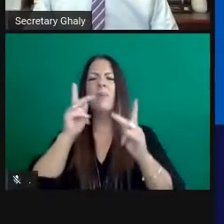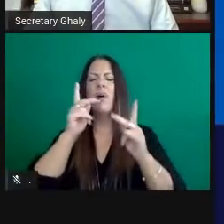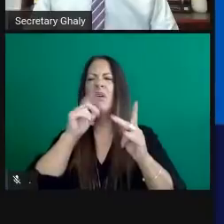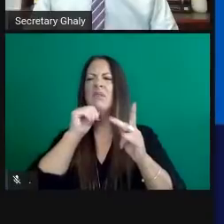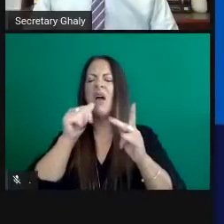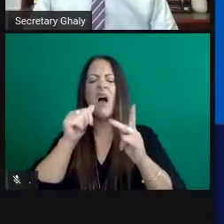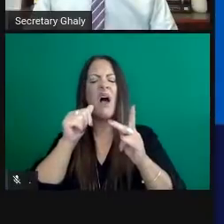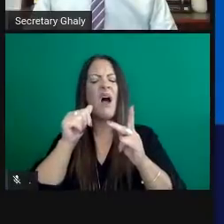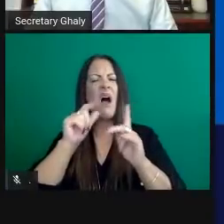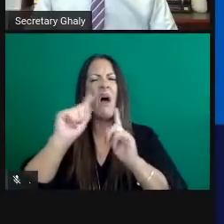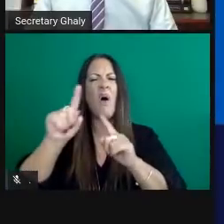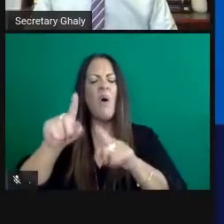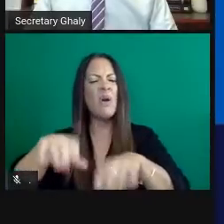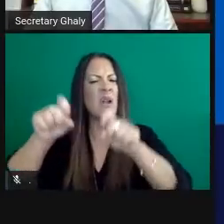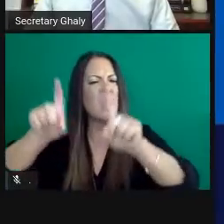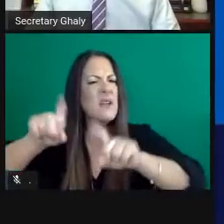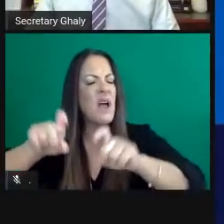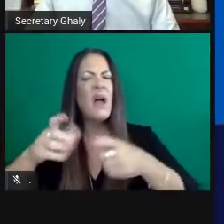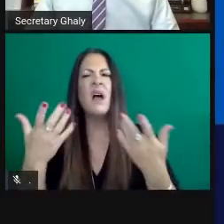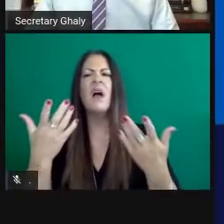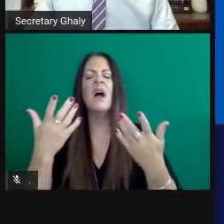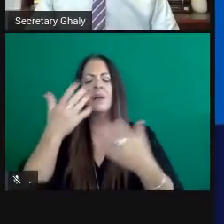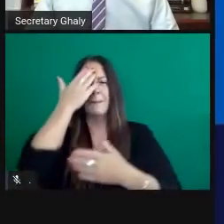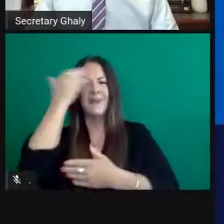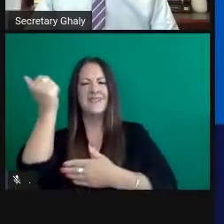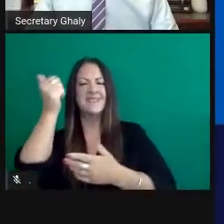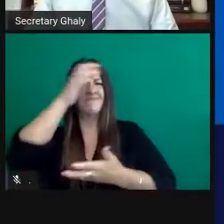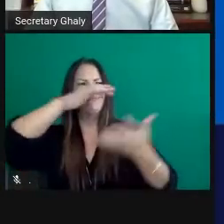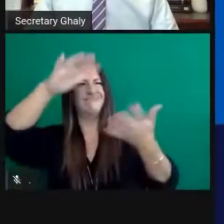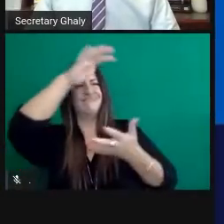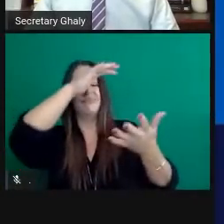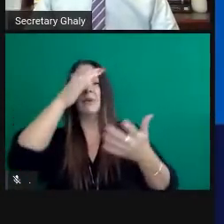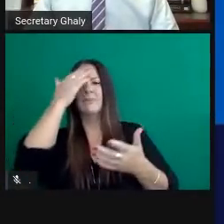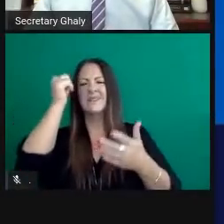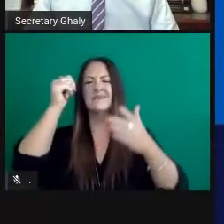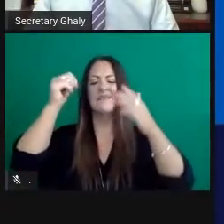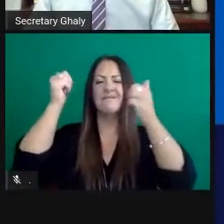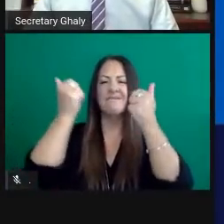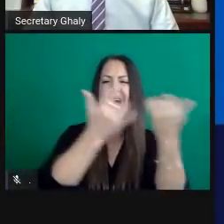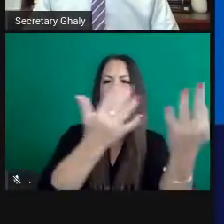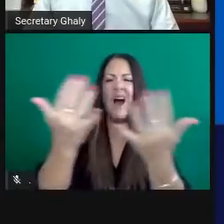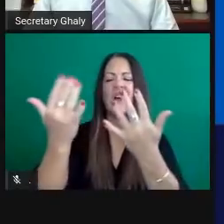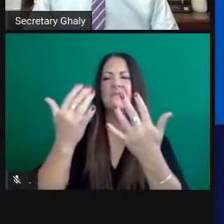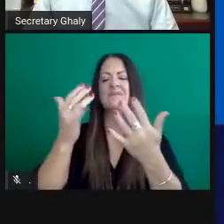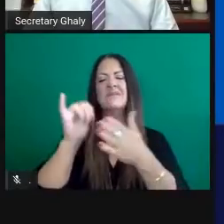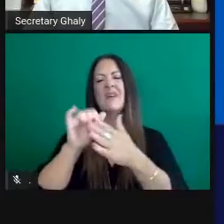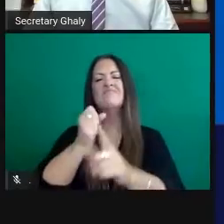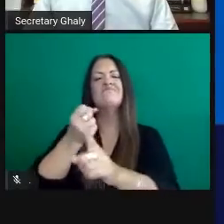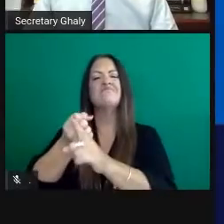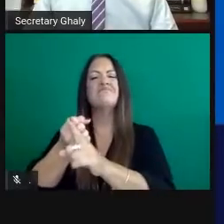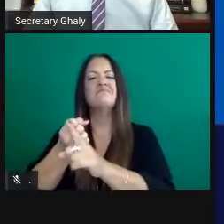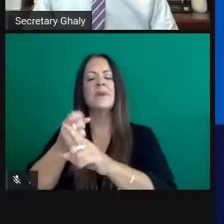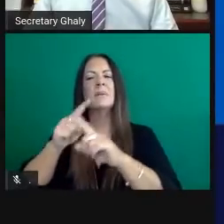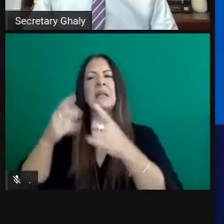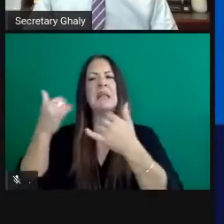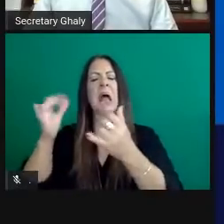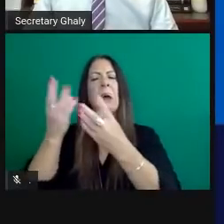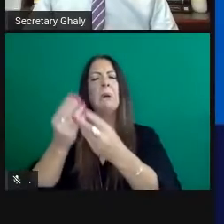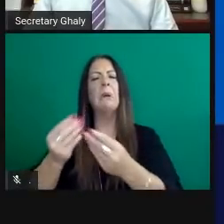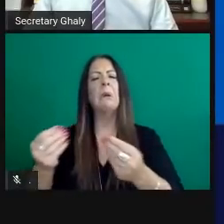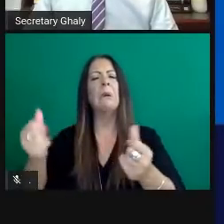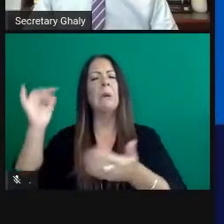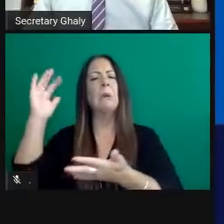and fires really reducing the number of sites up and testing. That's behind us at the moment. We're